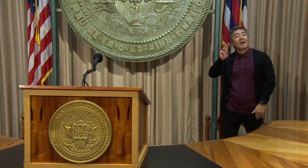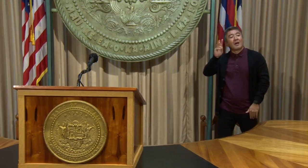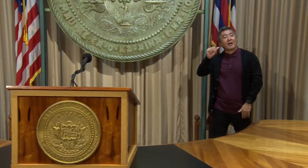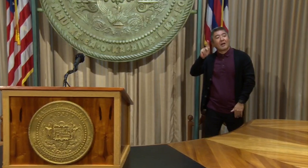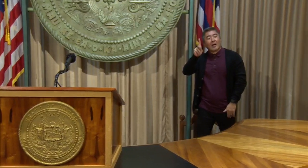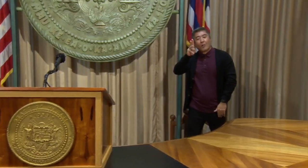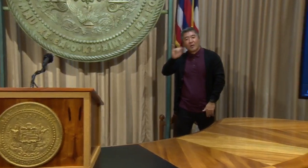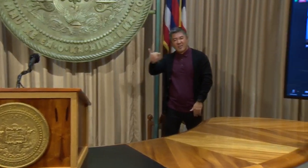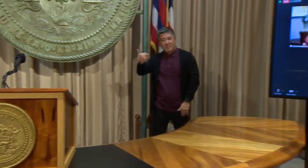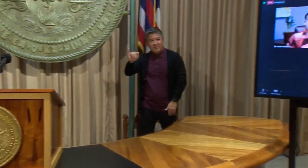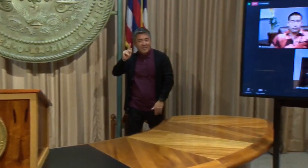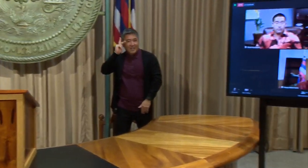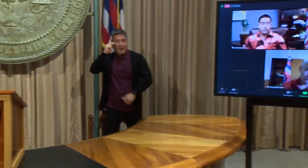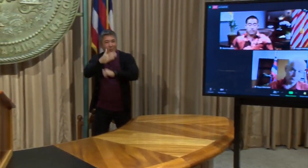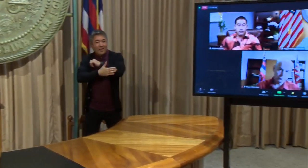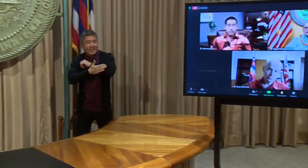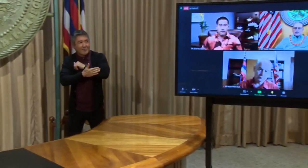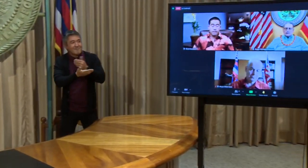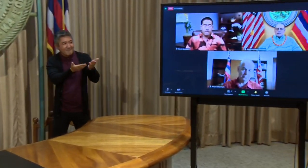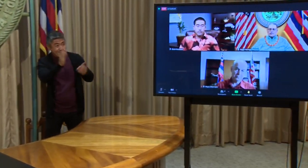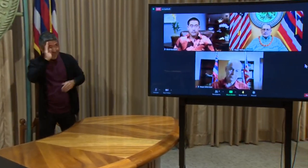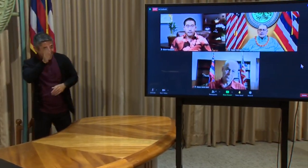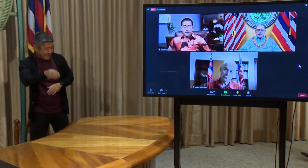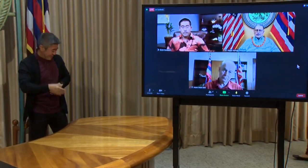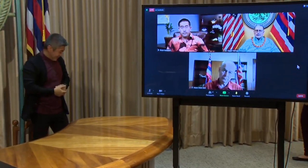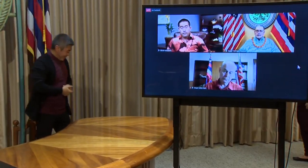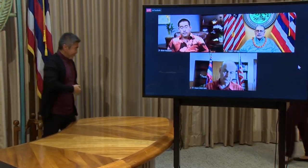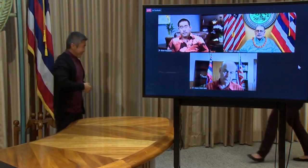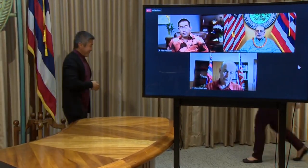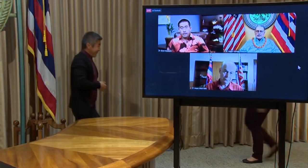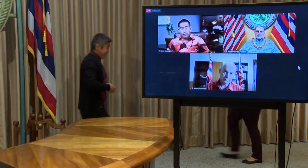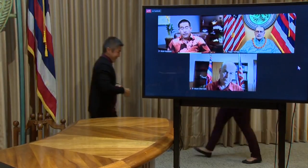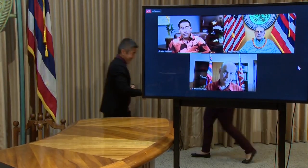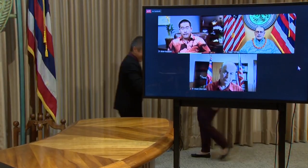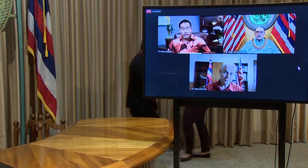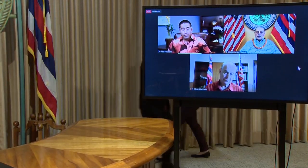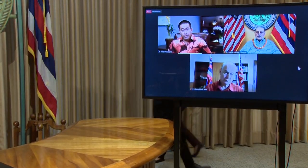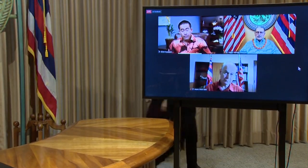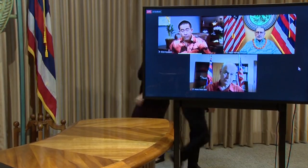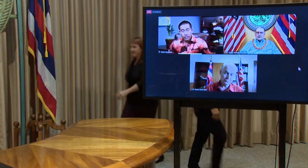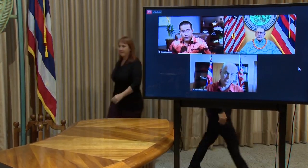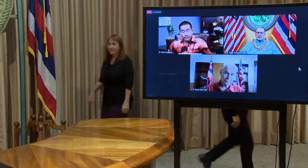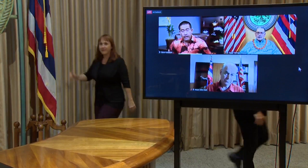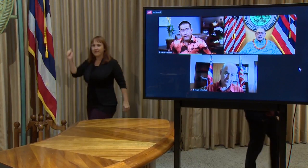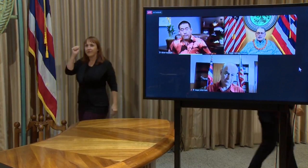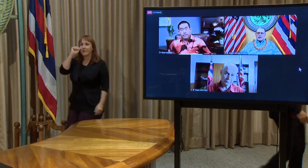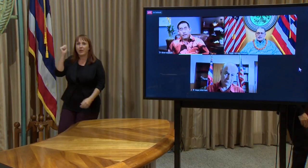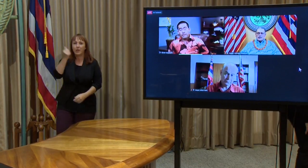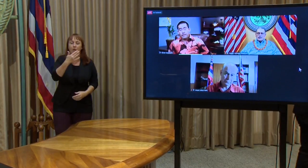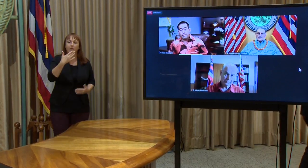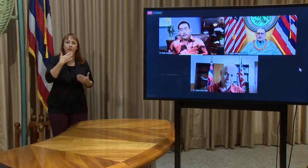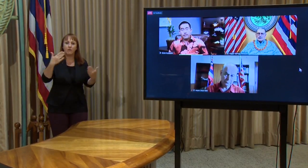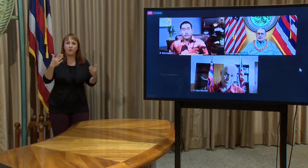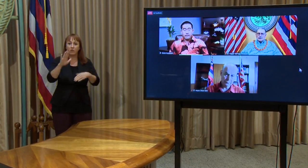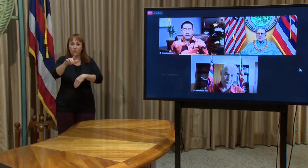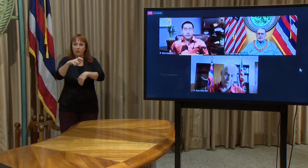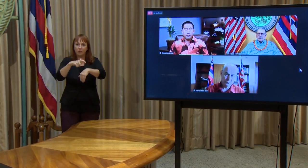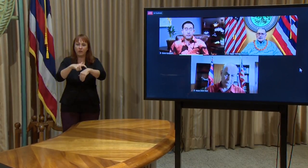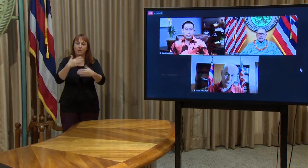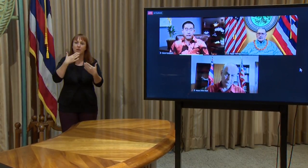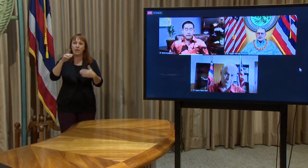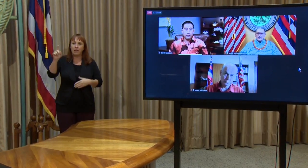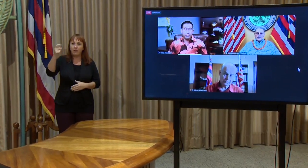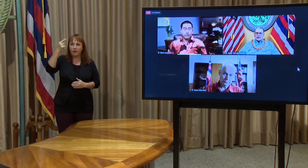Kauai County. Hi, Mayor Kawakami. Hello, thank you very much for your time. I want to thank the